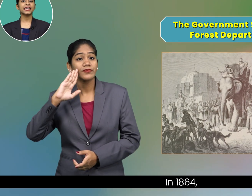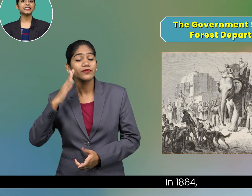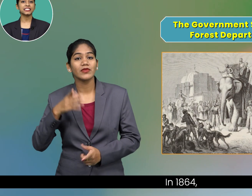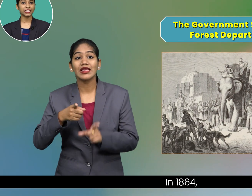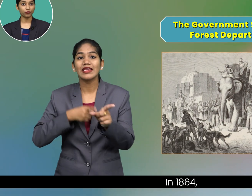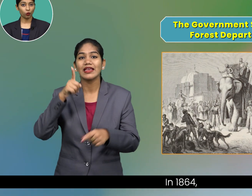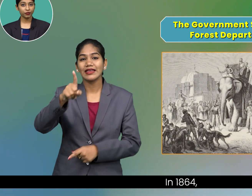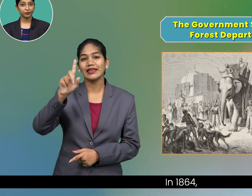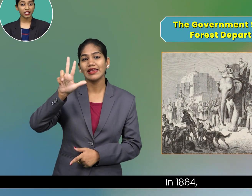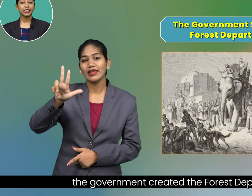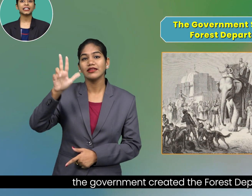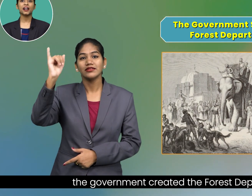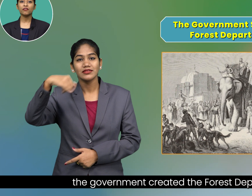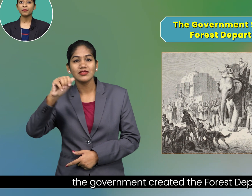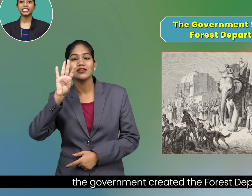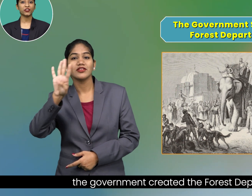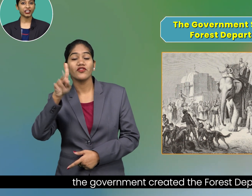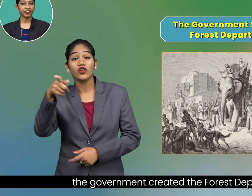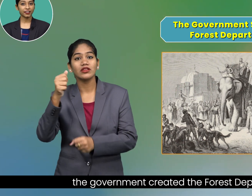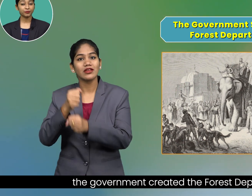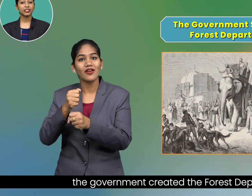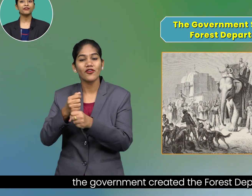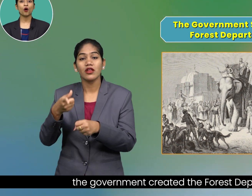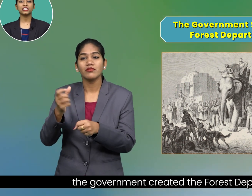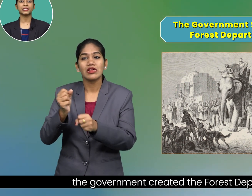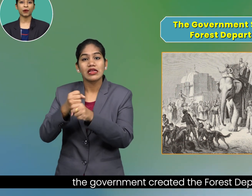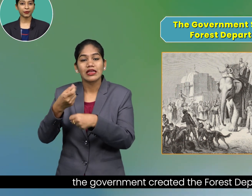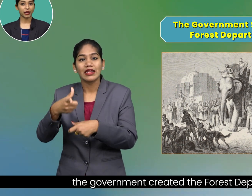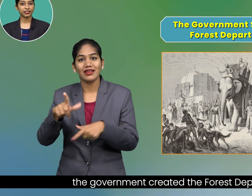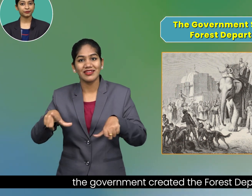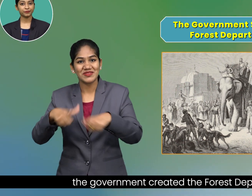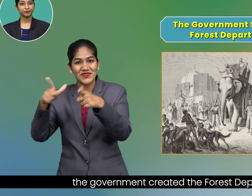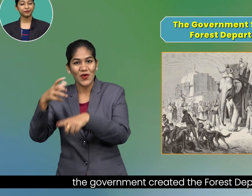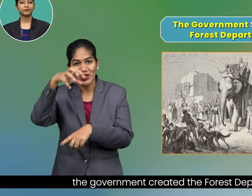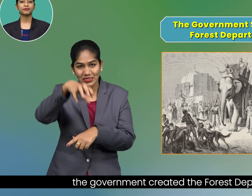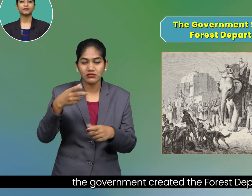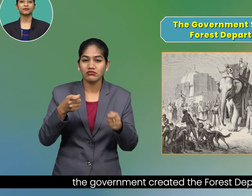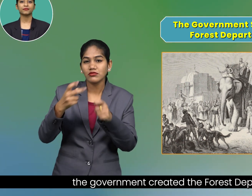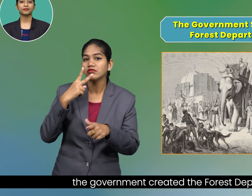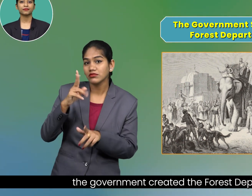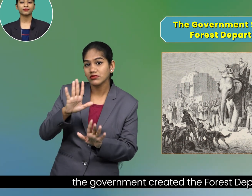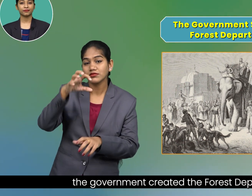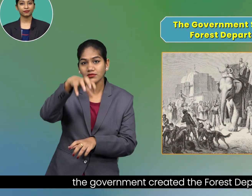In 1864, the government created the forest department